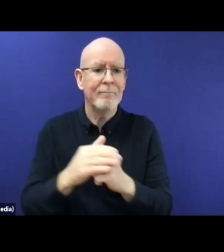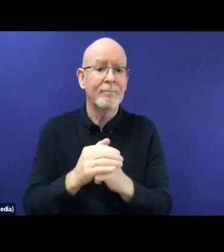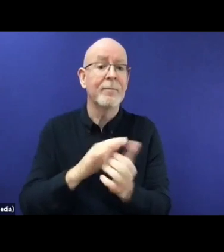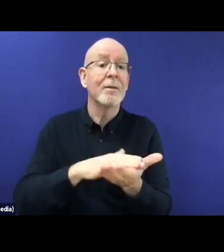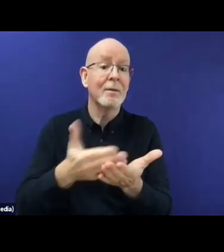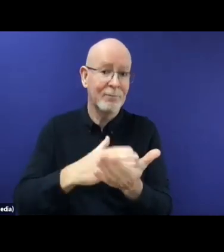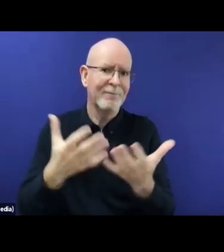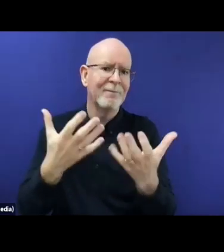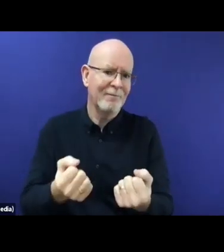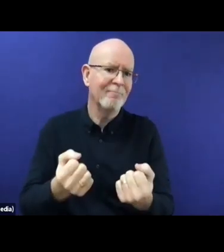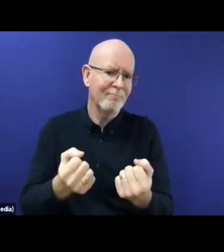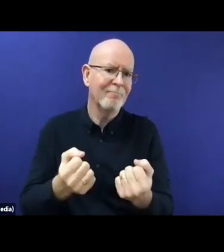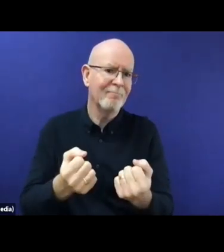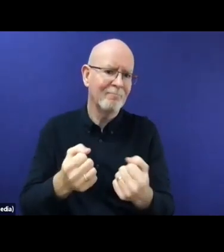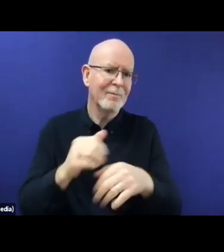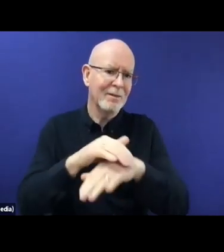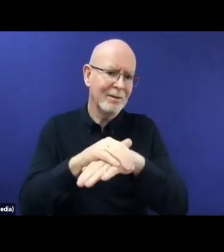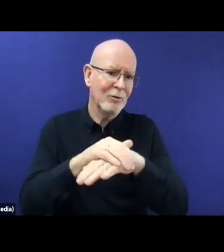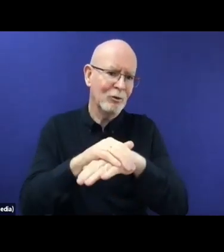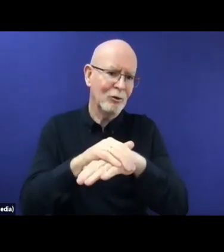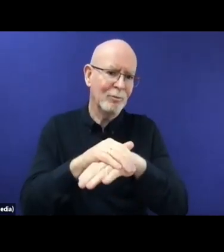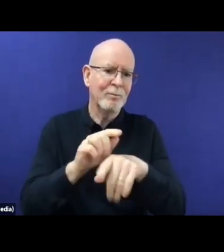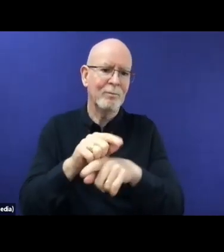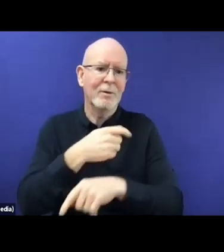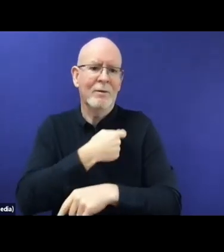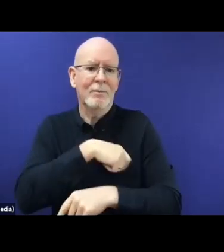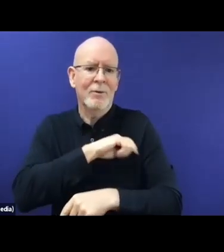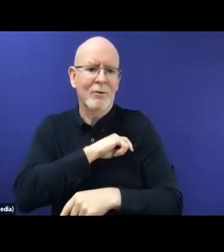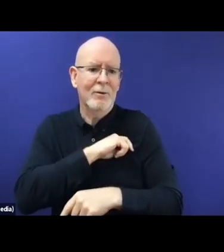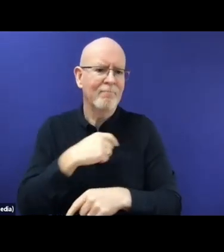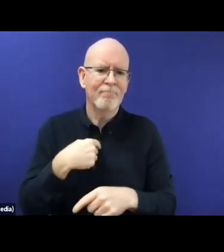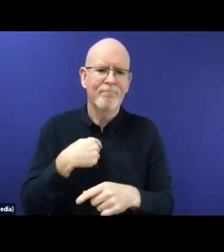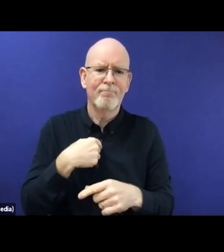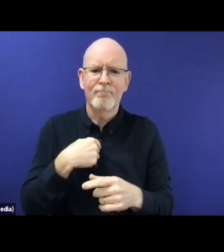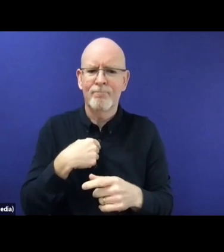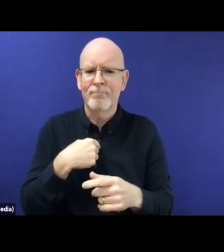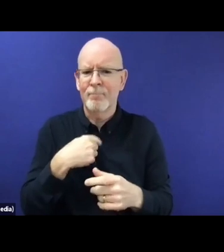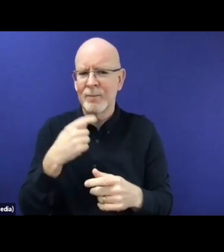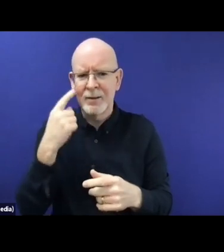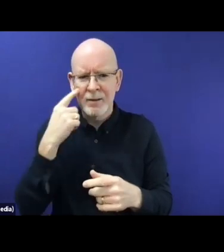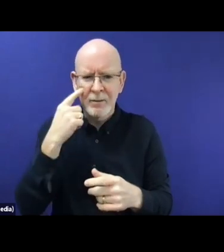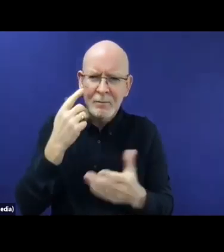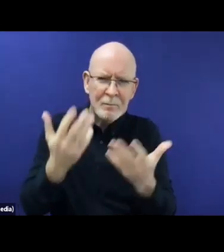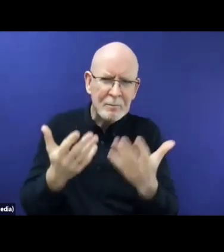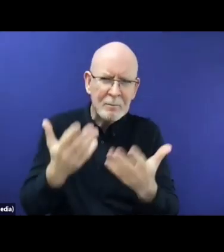any concern that they will suddenly vanish off, no matter what you do with your Zoom view.